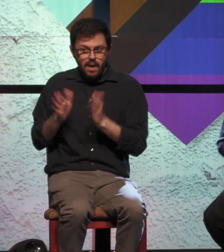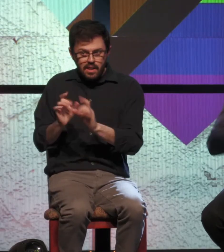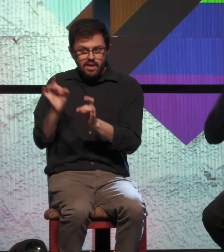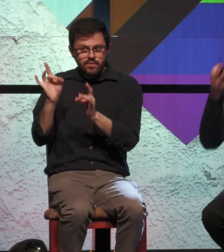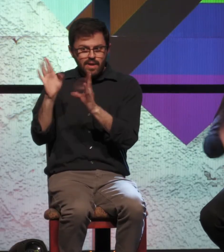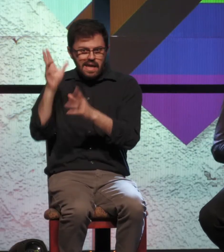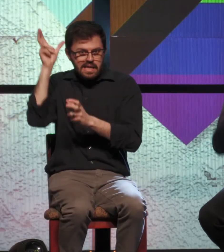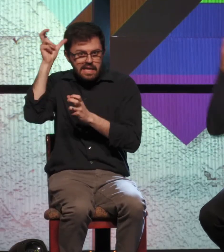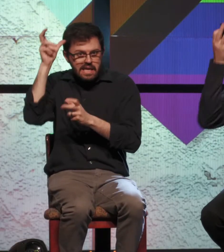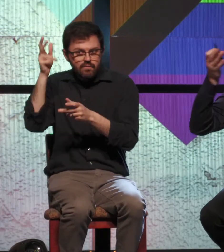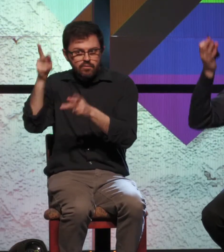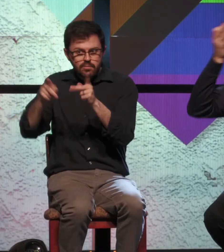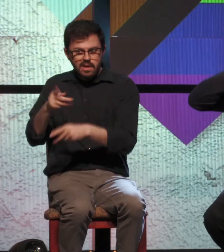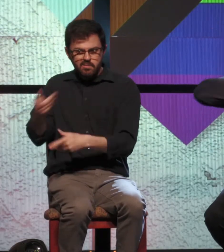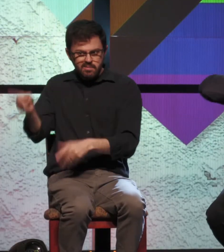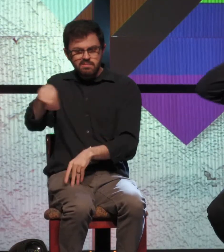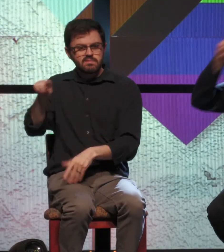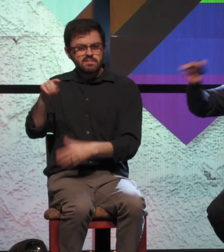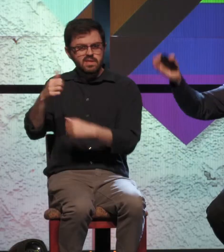like dangerous and evil. Like,